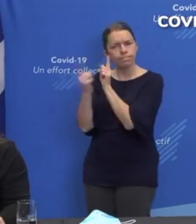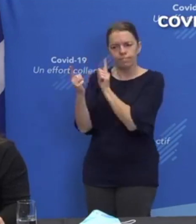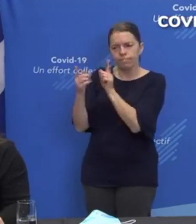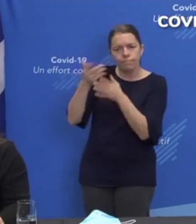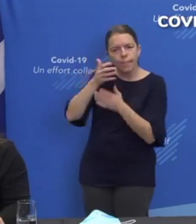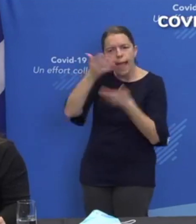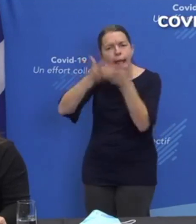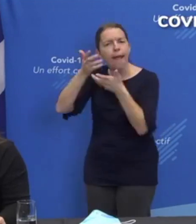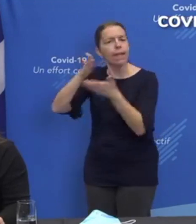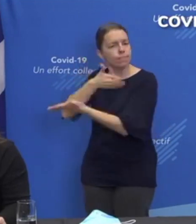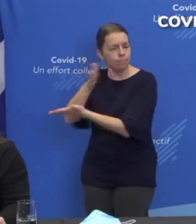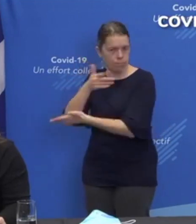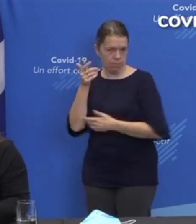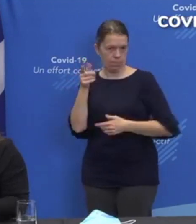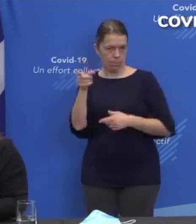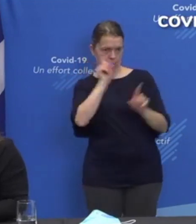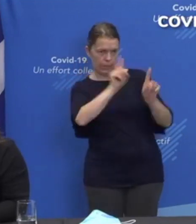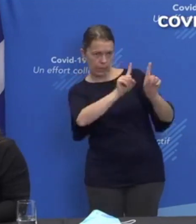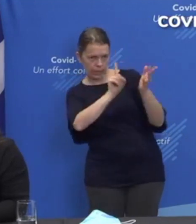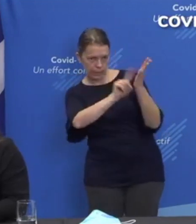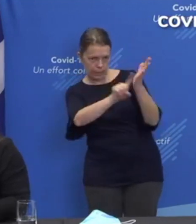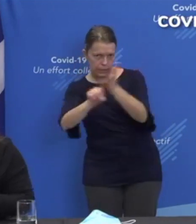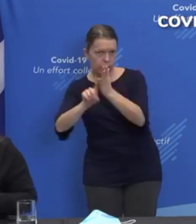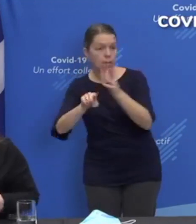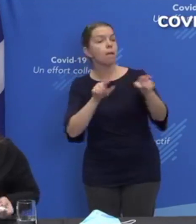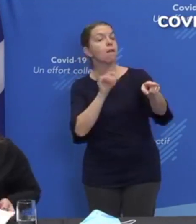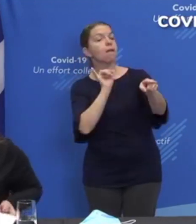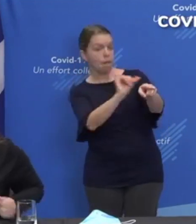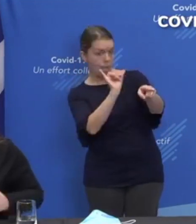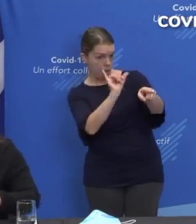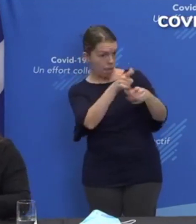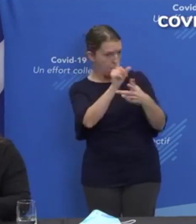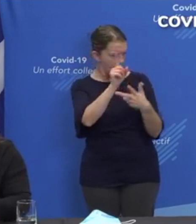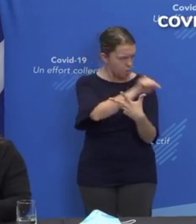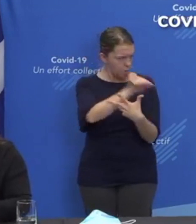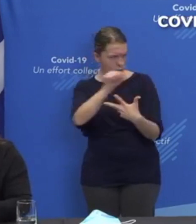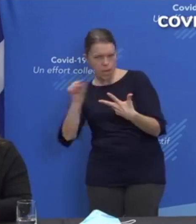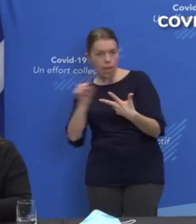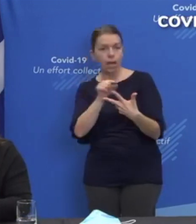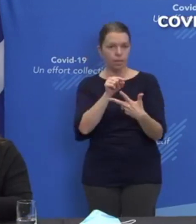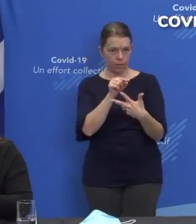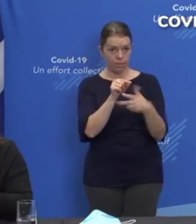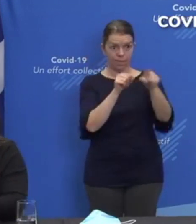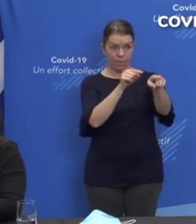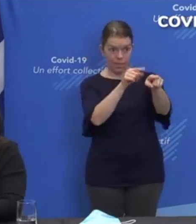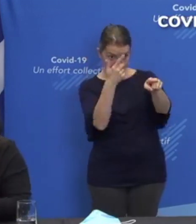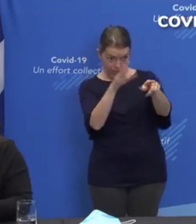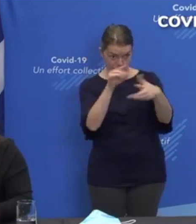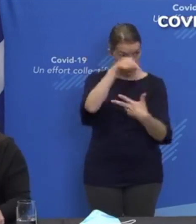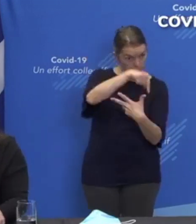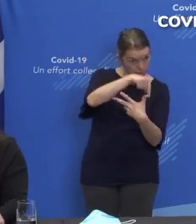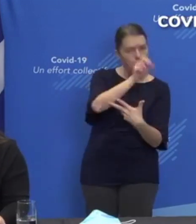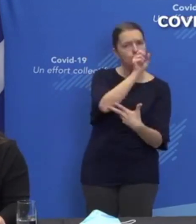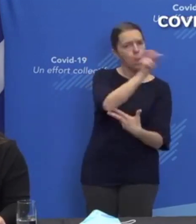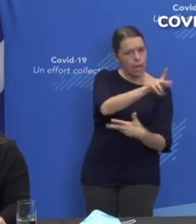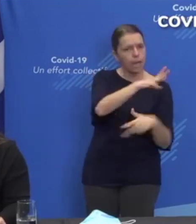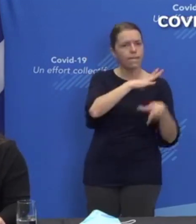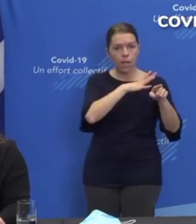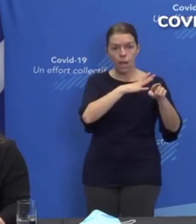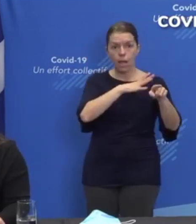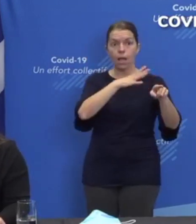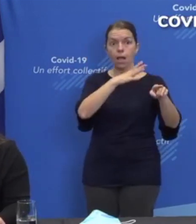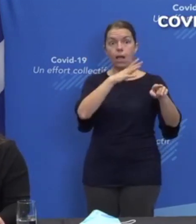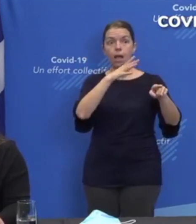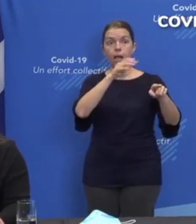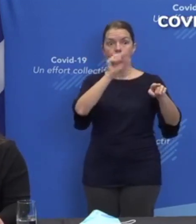the cases had. So it's a new approach that we will evaluate, but we see that we are inspired that with